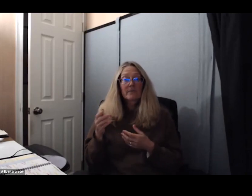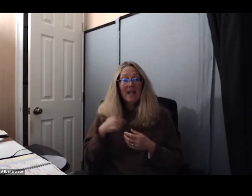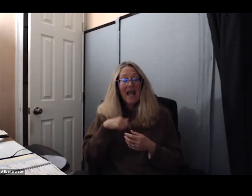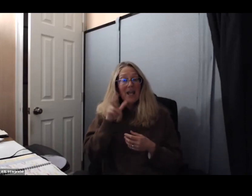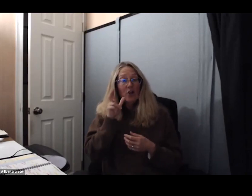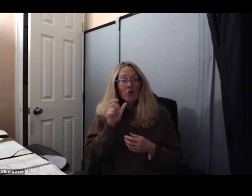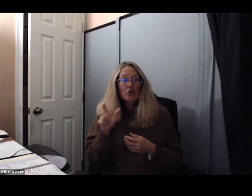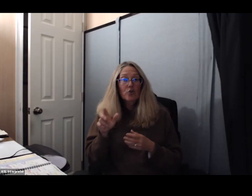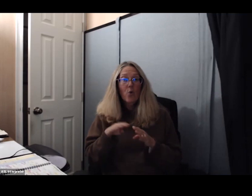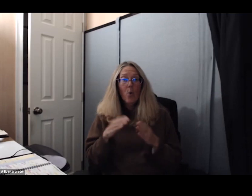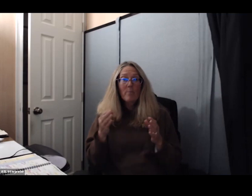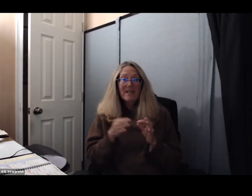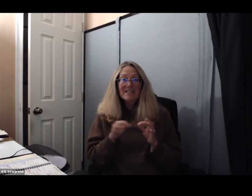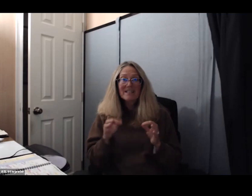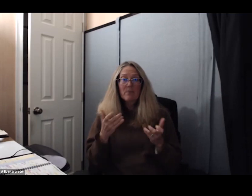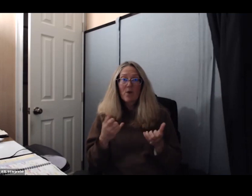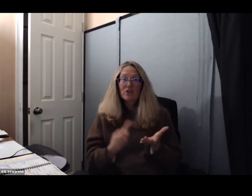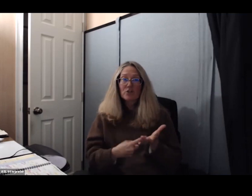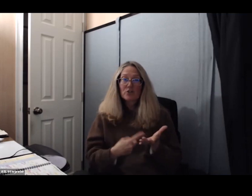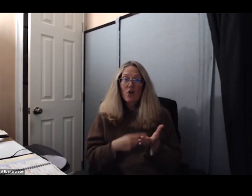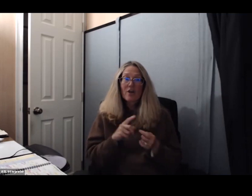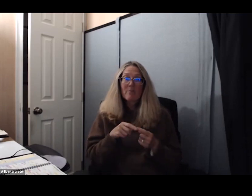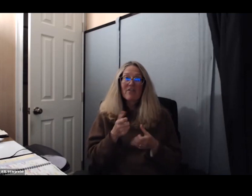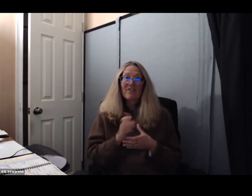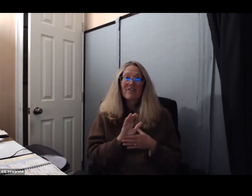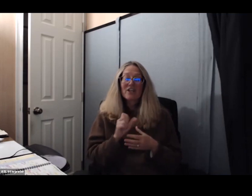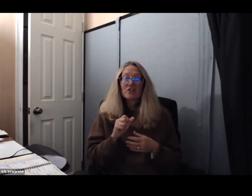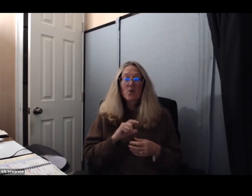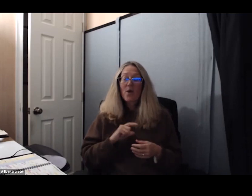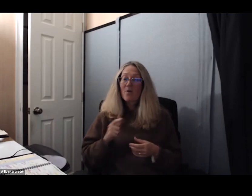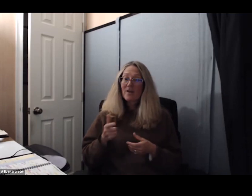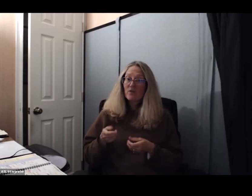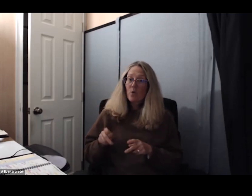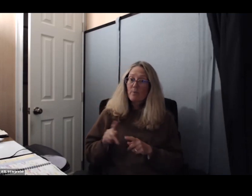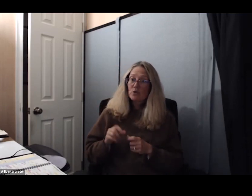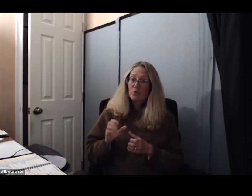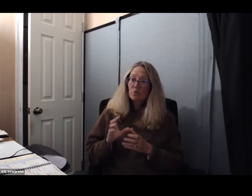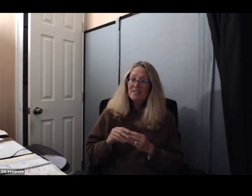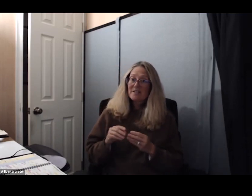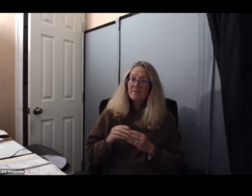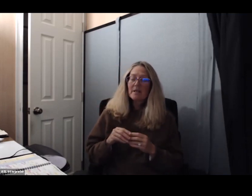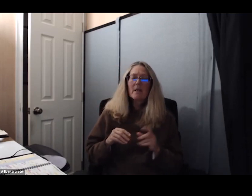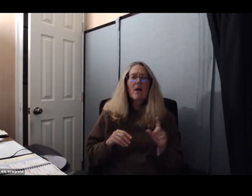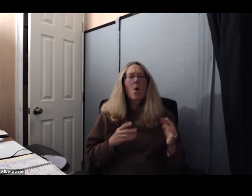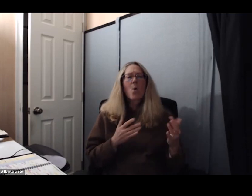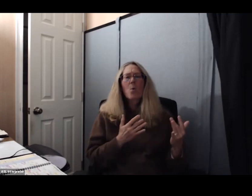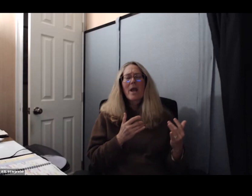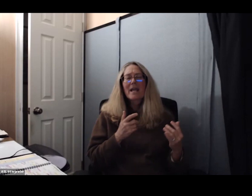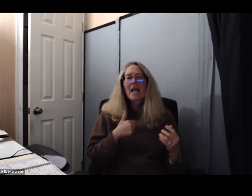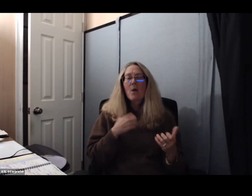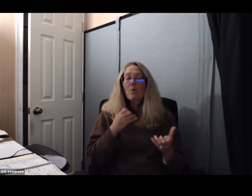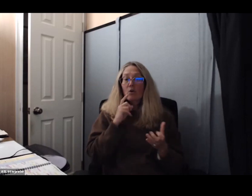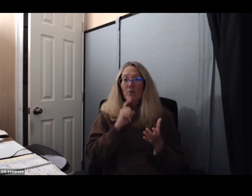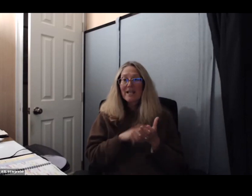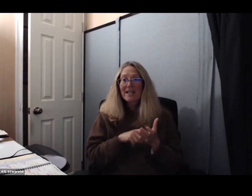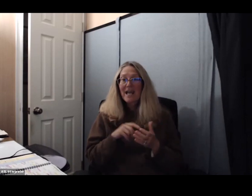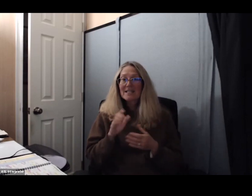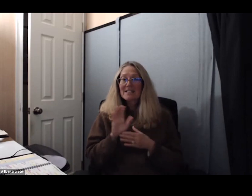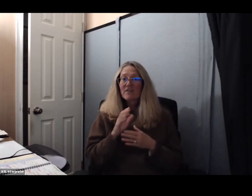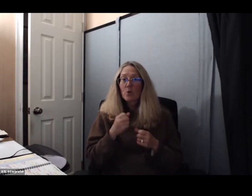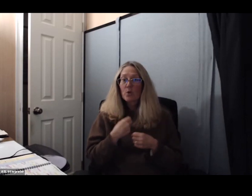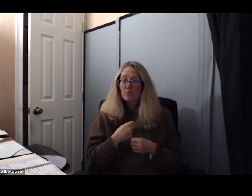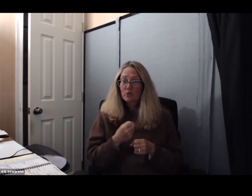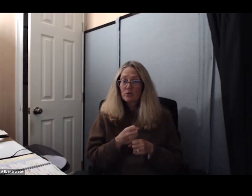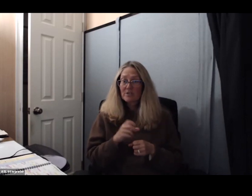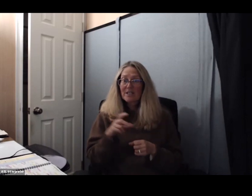your opening statement wanting to talk about the video, so I'll give you an opportunity to speak. Kavya, before you say that, I just want to recognize that the video was produced